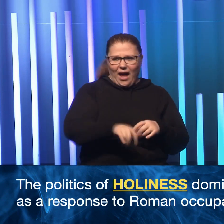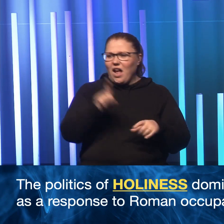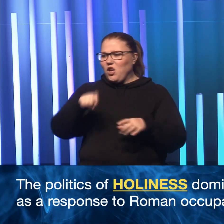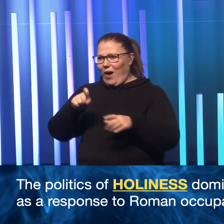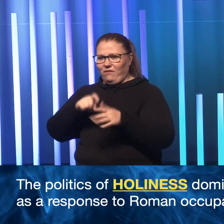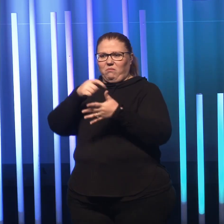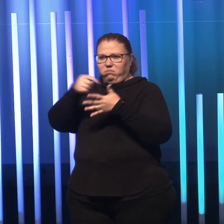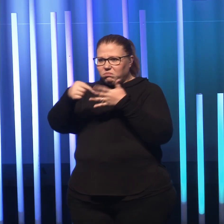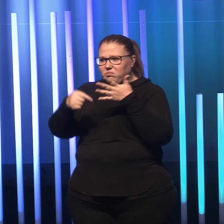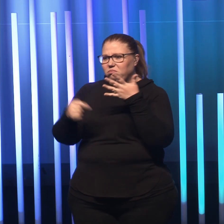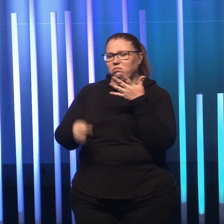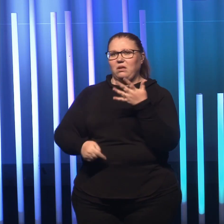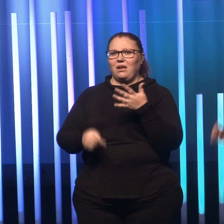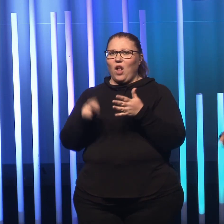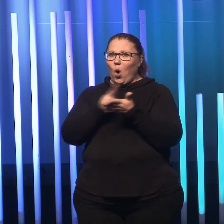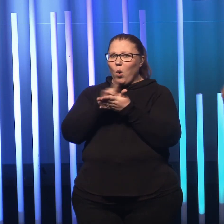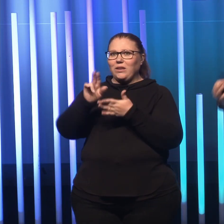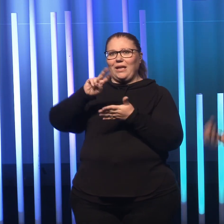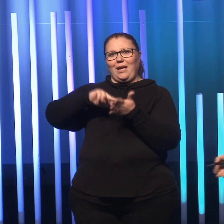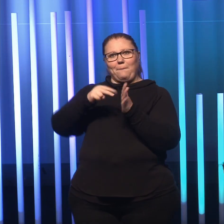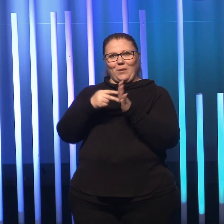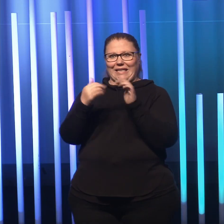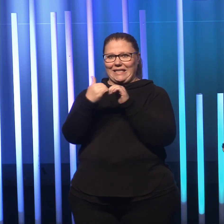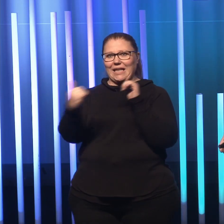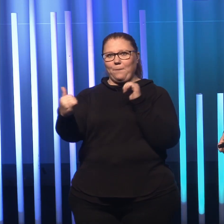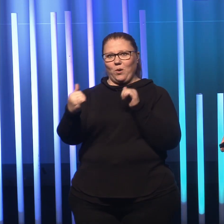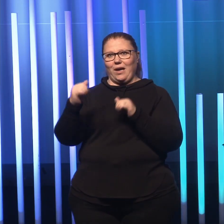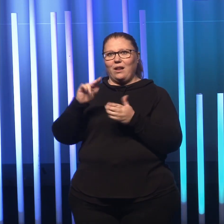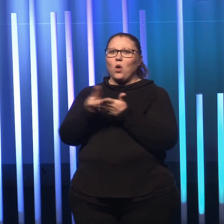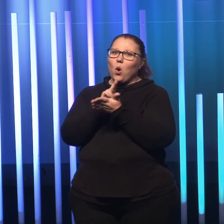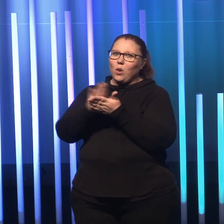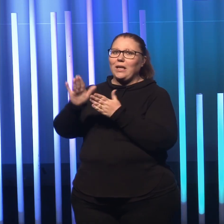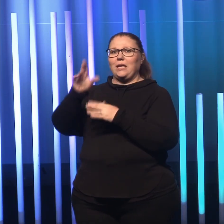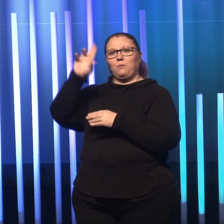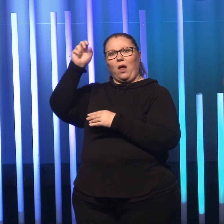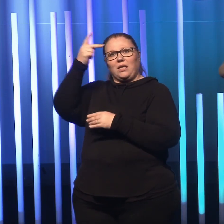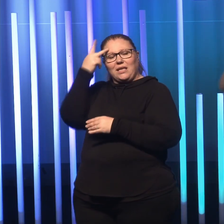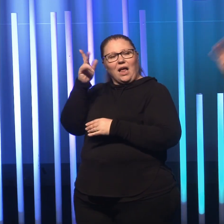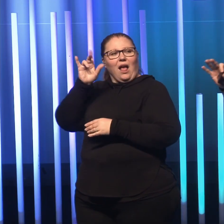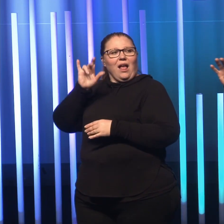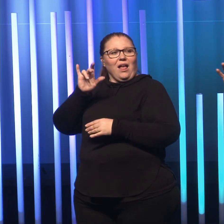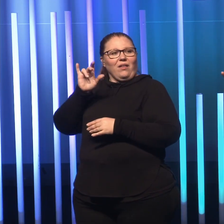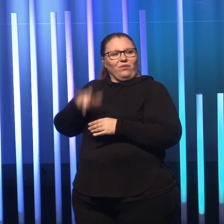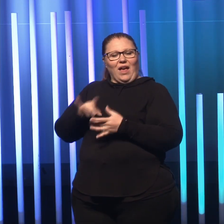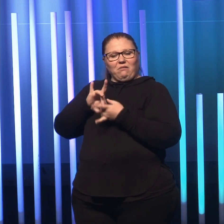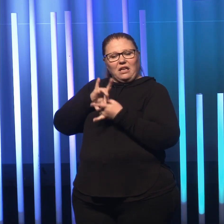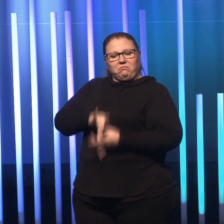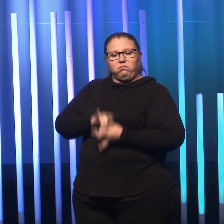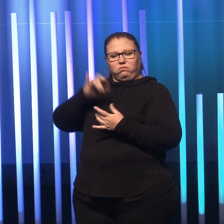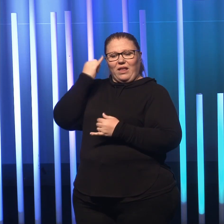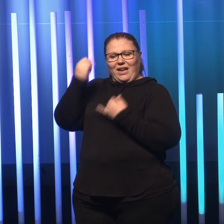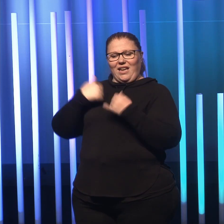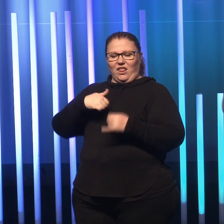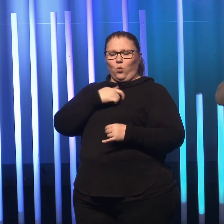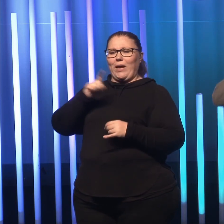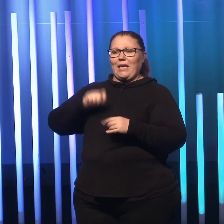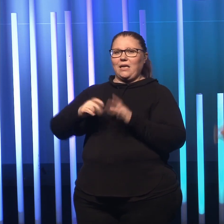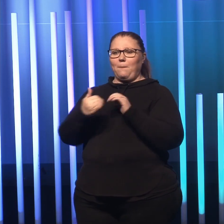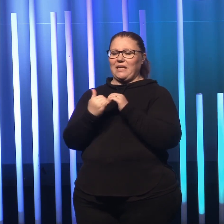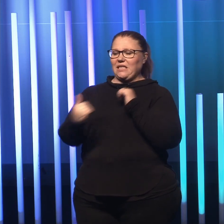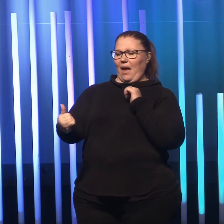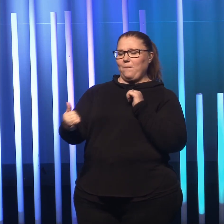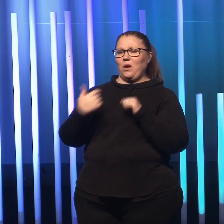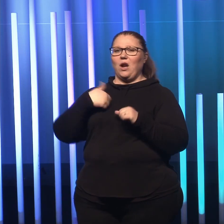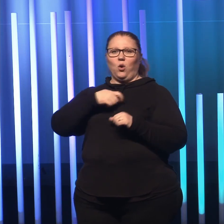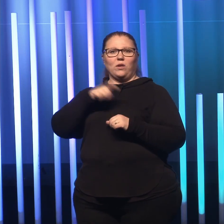to be separate. And so holiness code and holiness politics was grounded in this idea that we are to be separate, right? We're to be